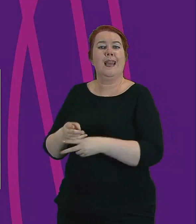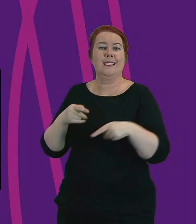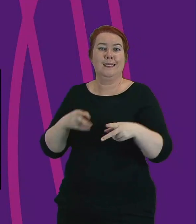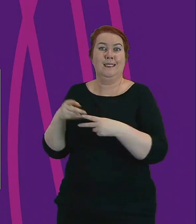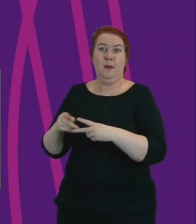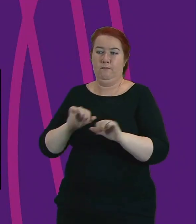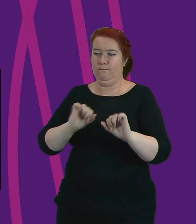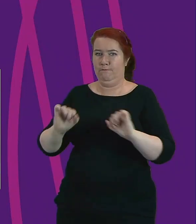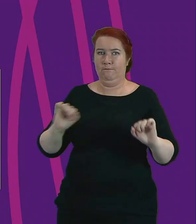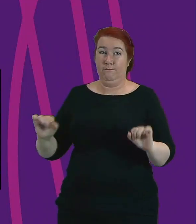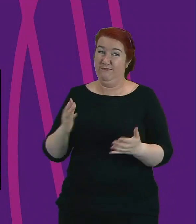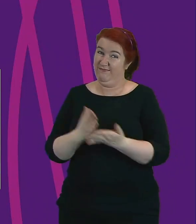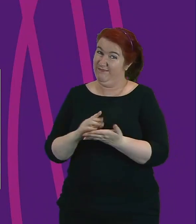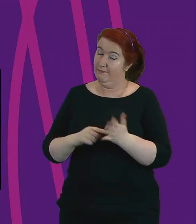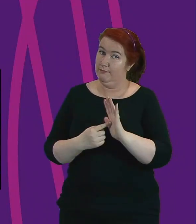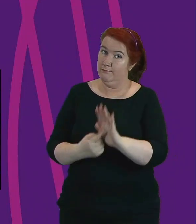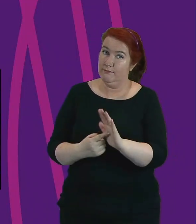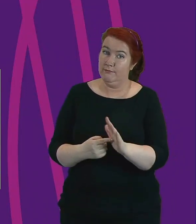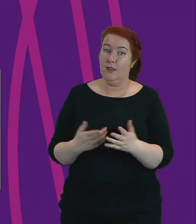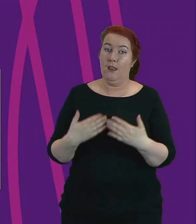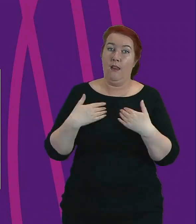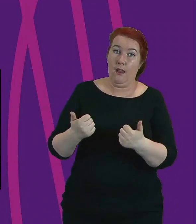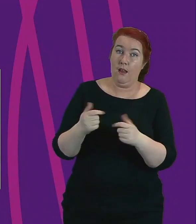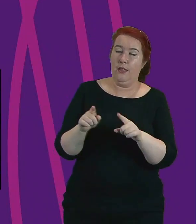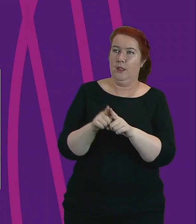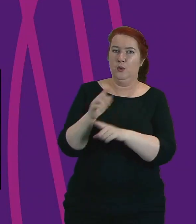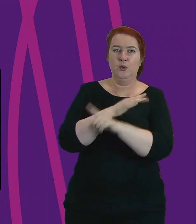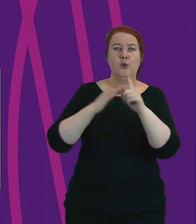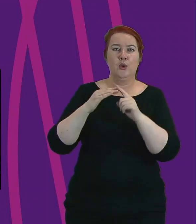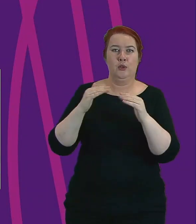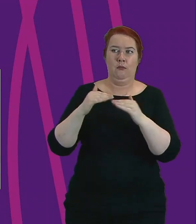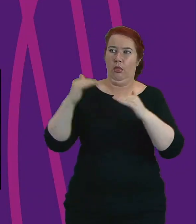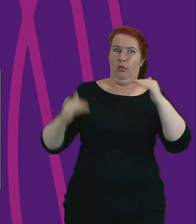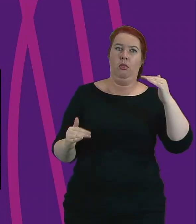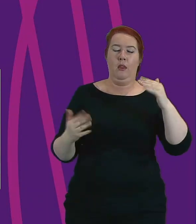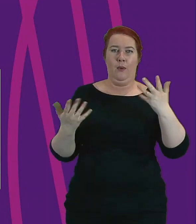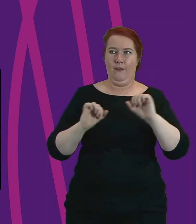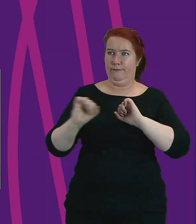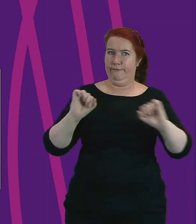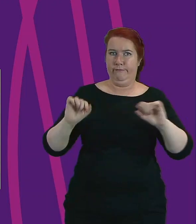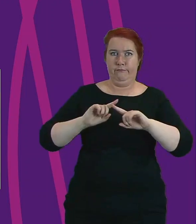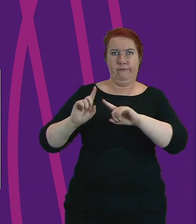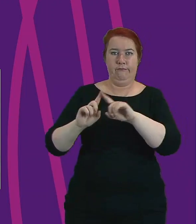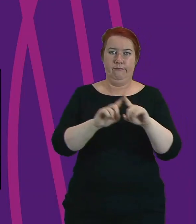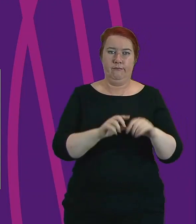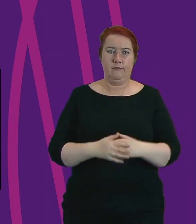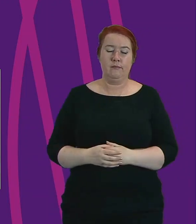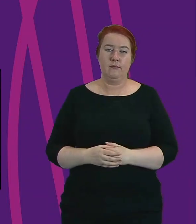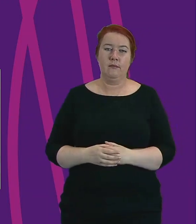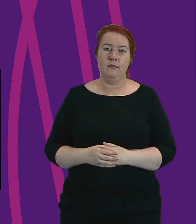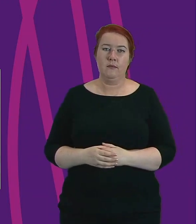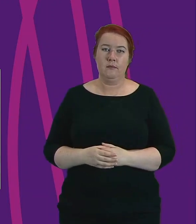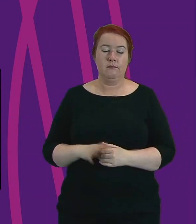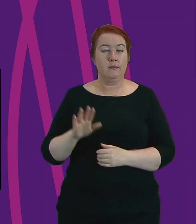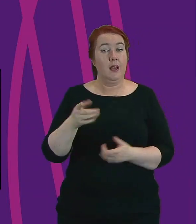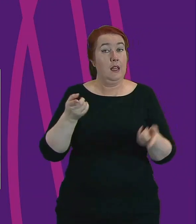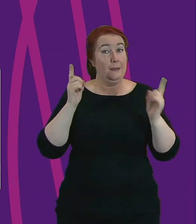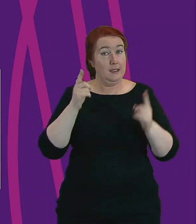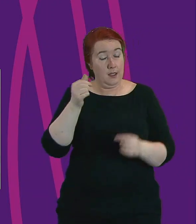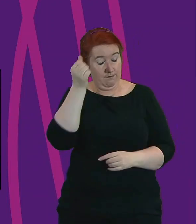and exacerbated health and social inequalities. Indeed, the Cabinet Secretary in her opening